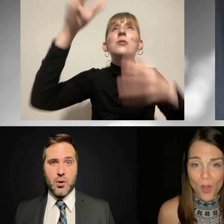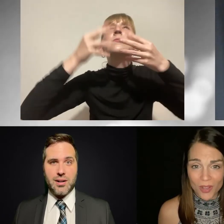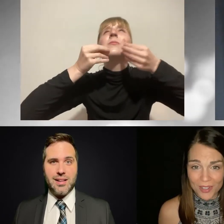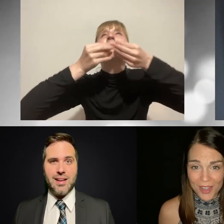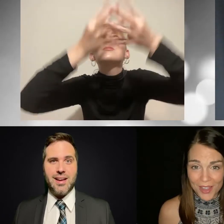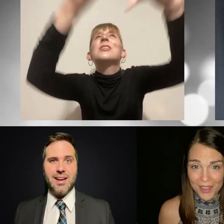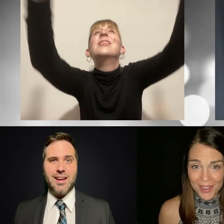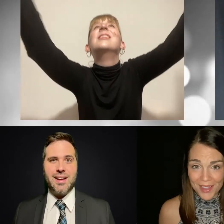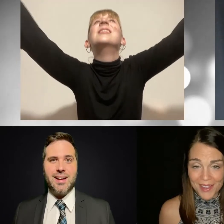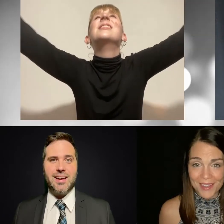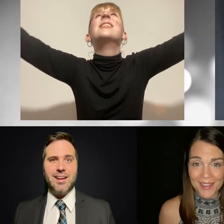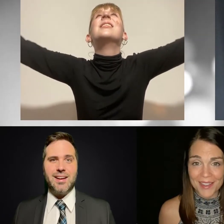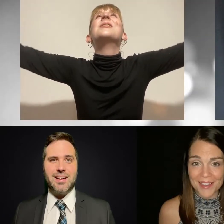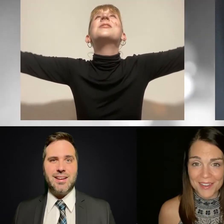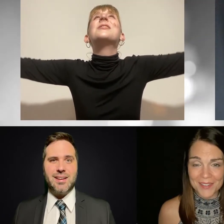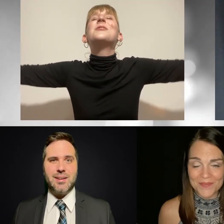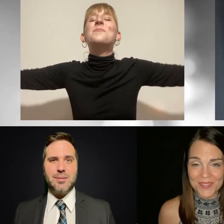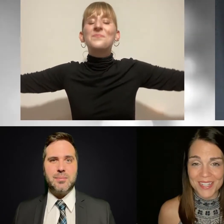proclaim,